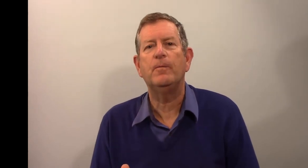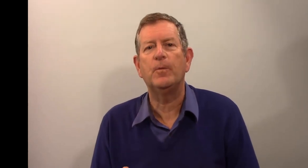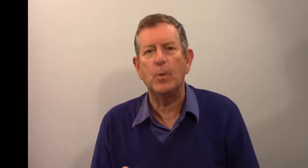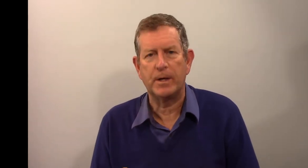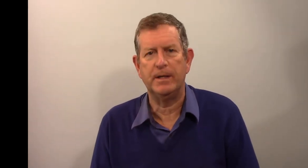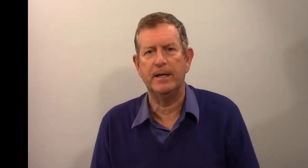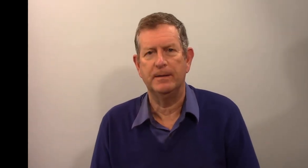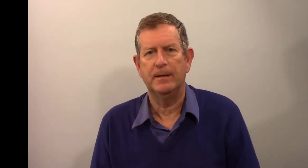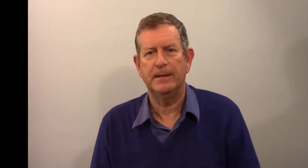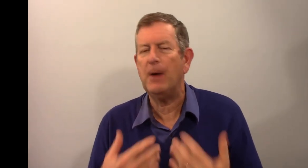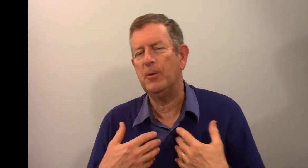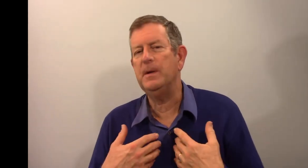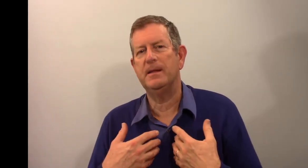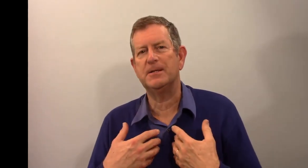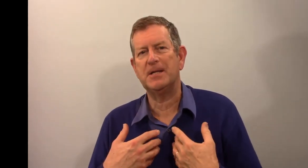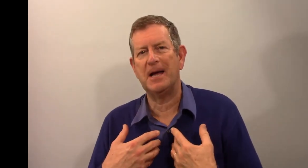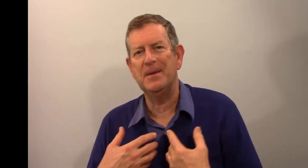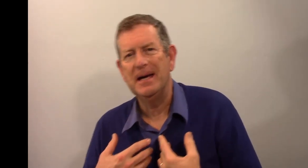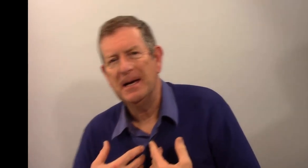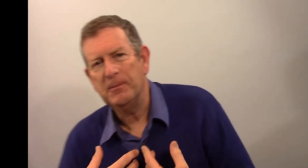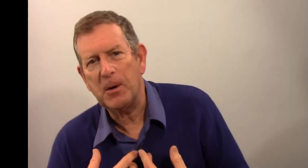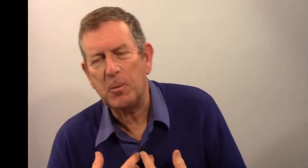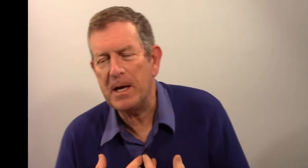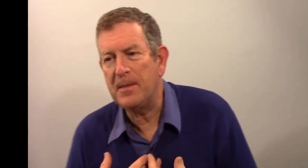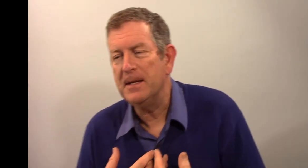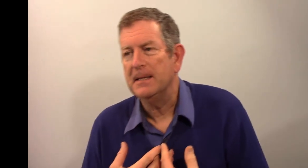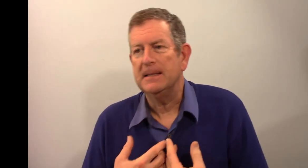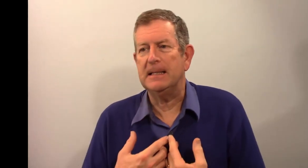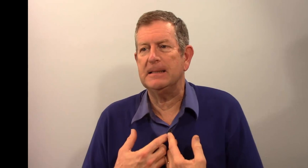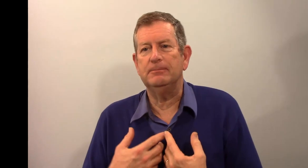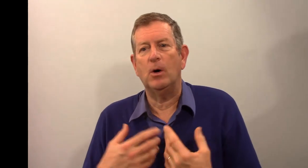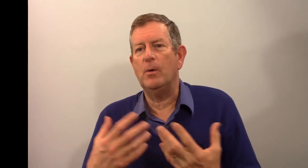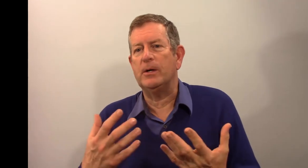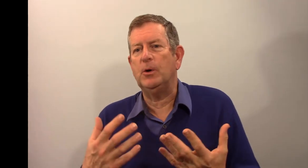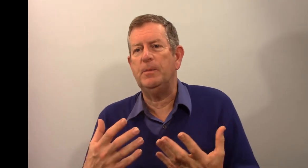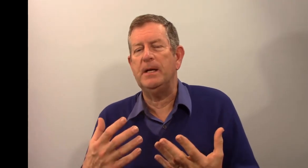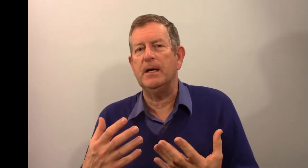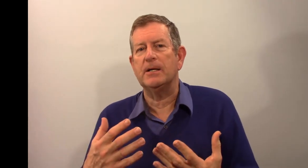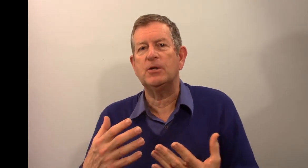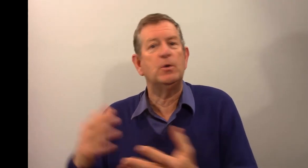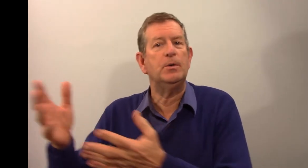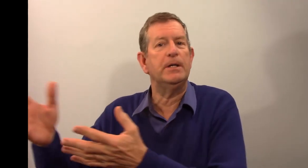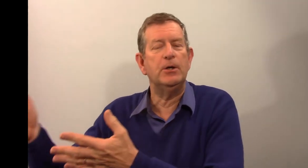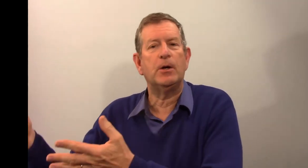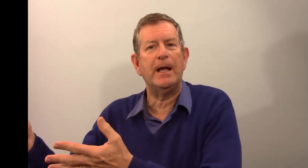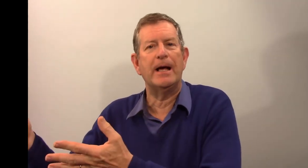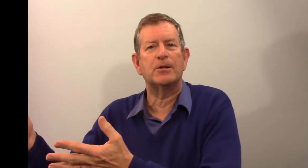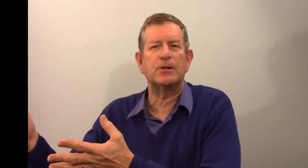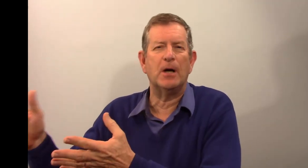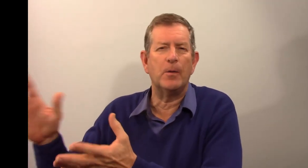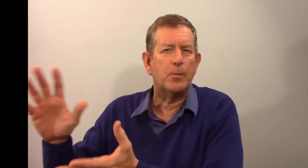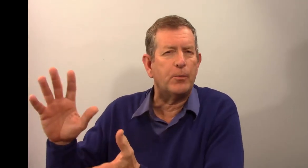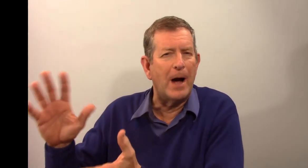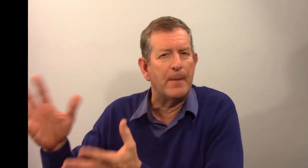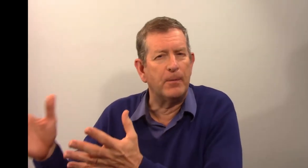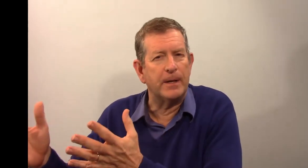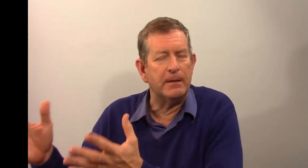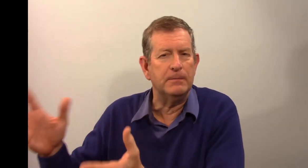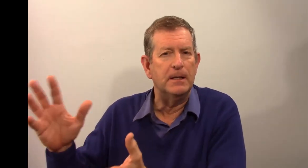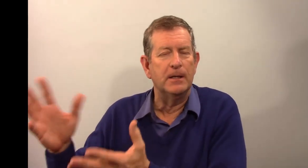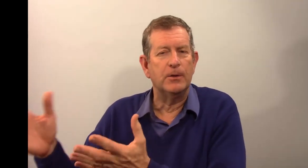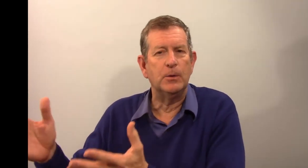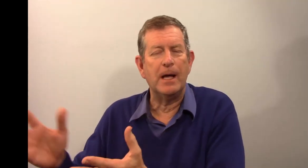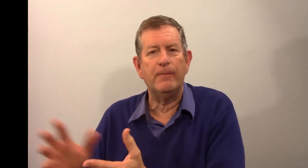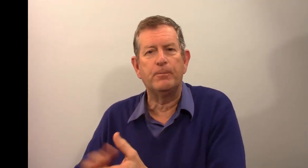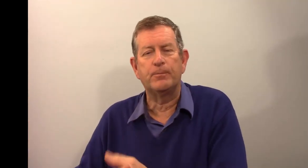English fluently. Not with me this time, but with, it could be a student in your class, although